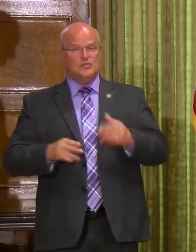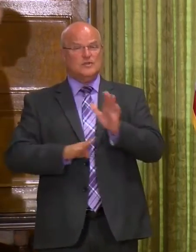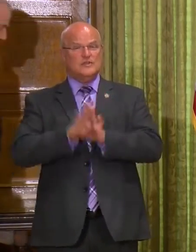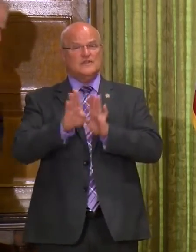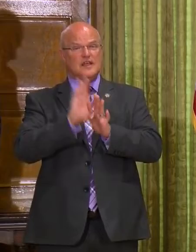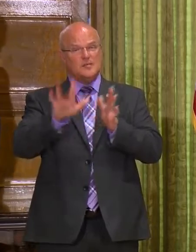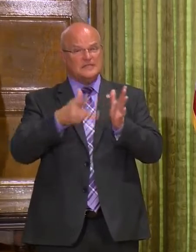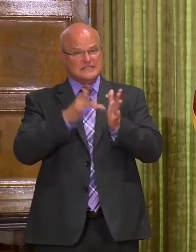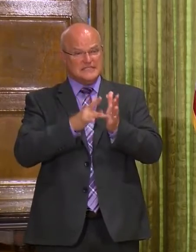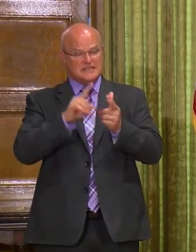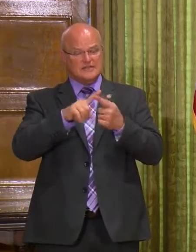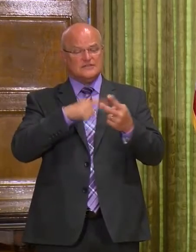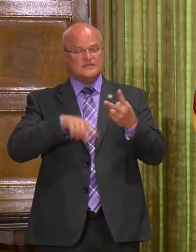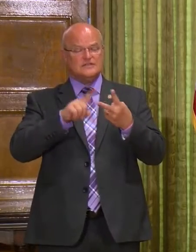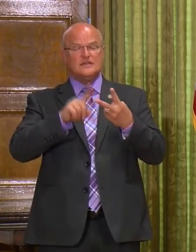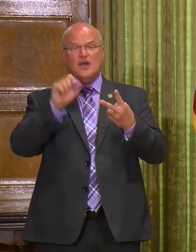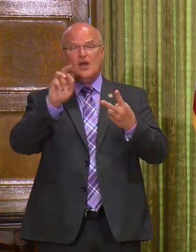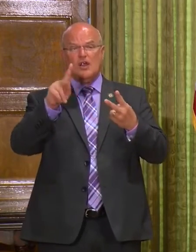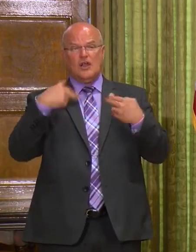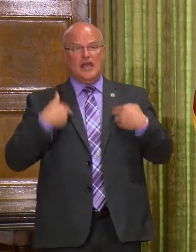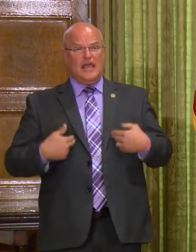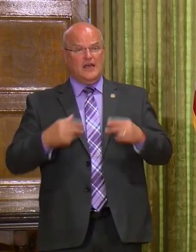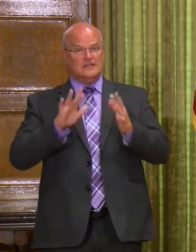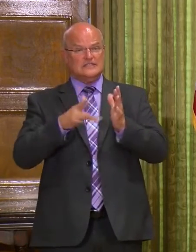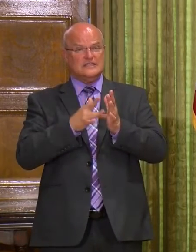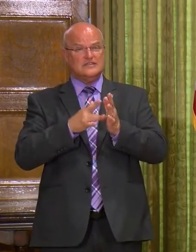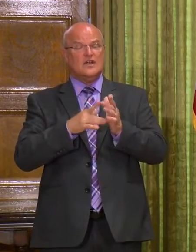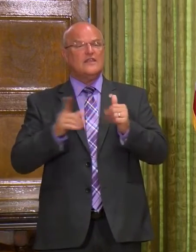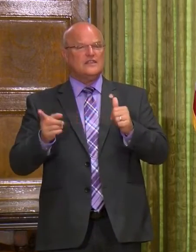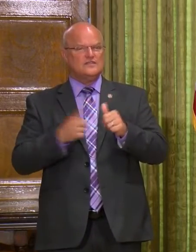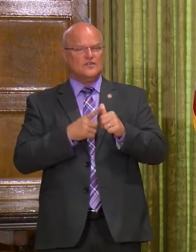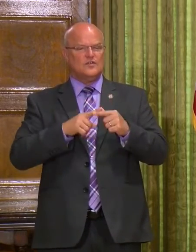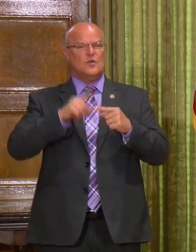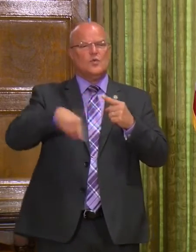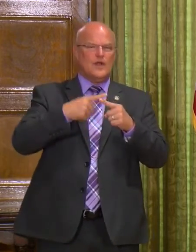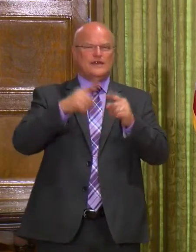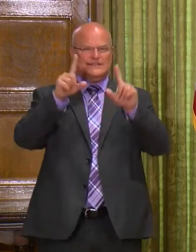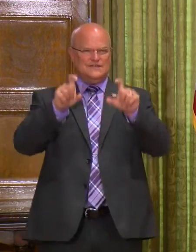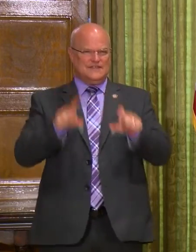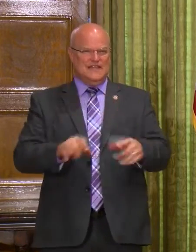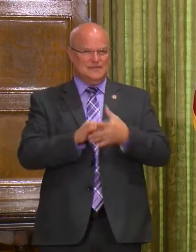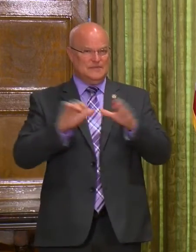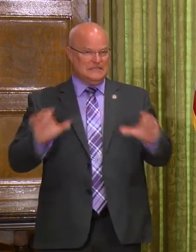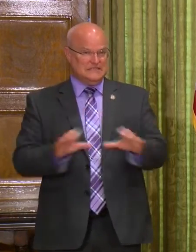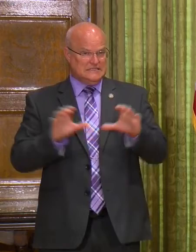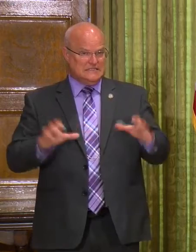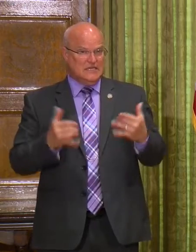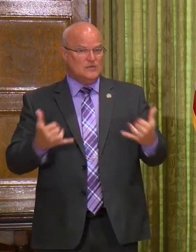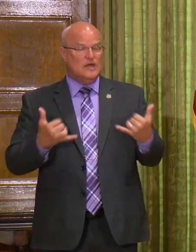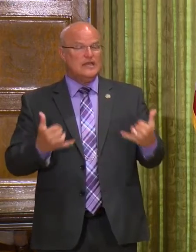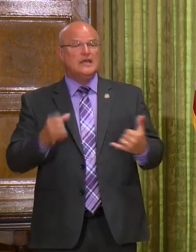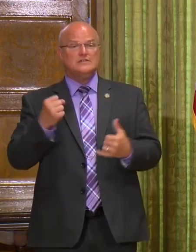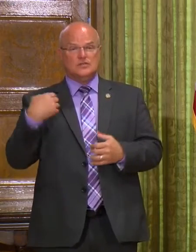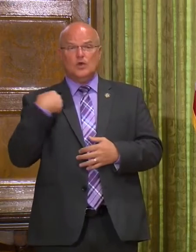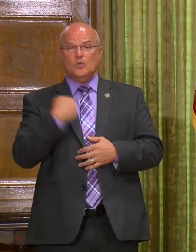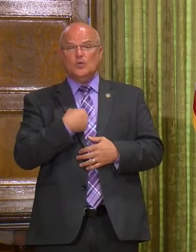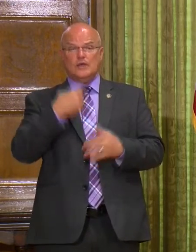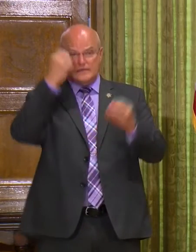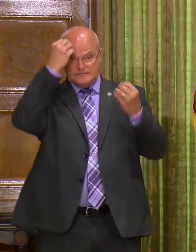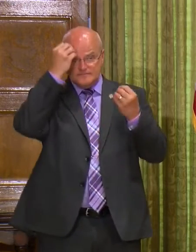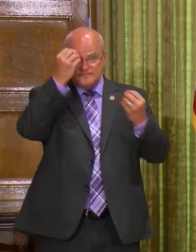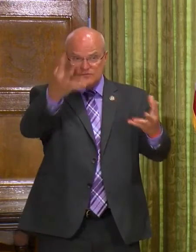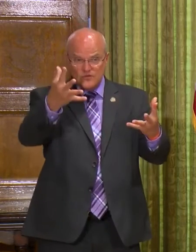Centers and the Arkansas Health Center are also part of this first round of testing that's being done. So we are